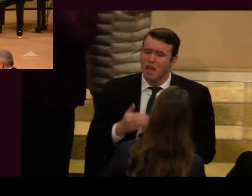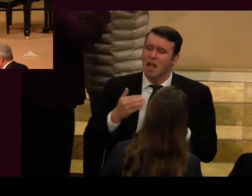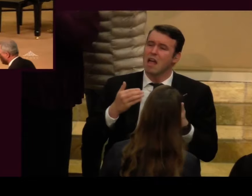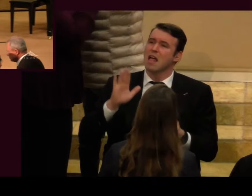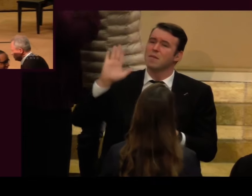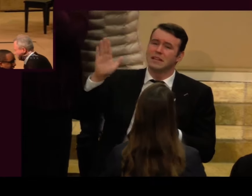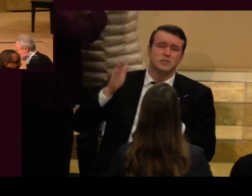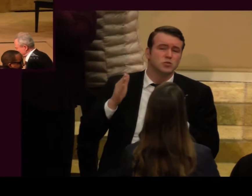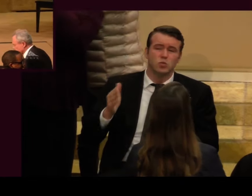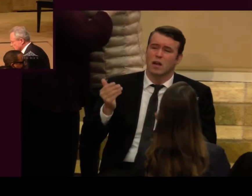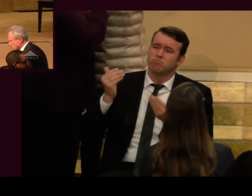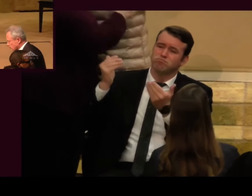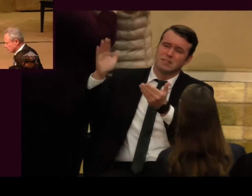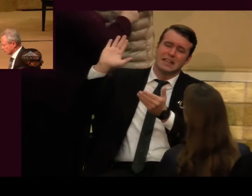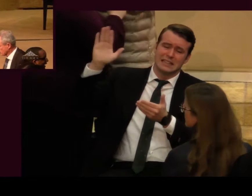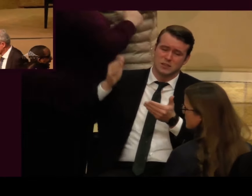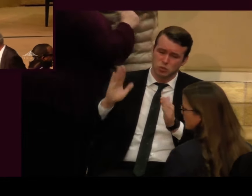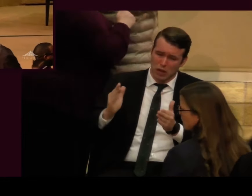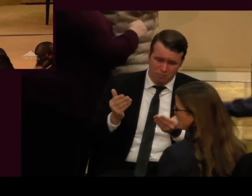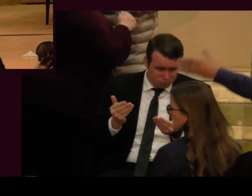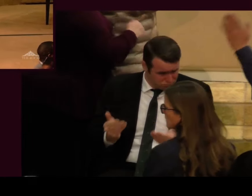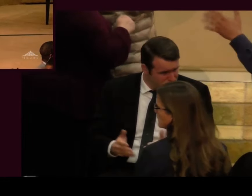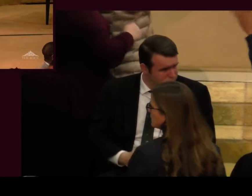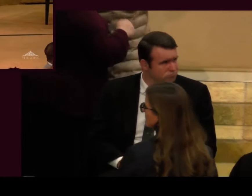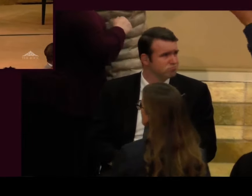Come on, let him have his way now.